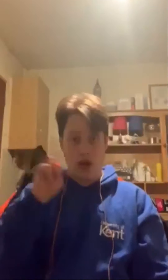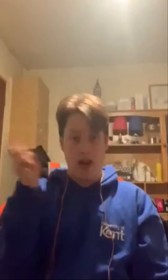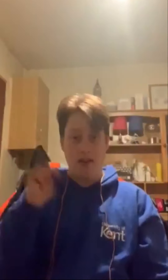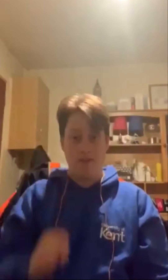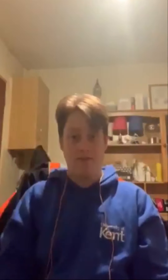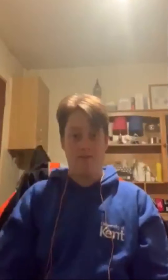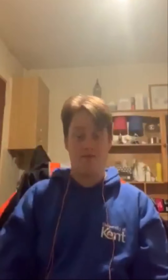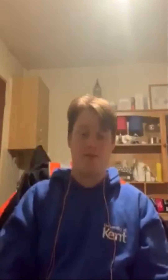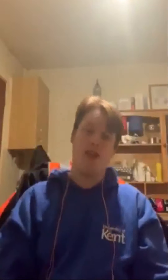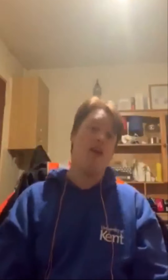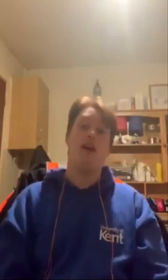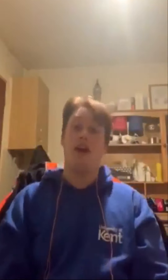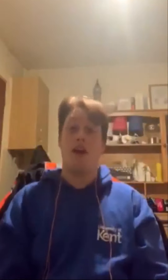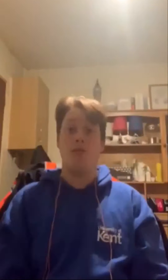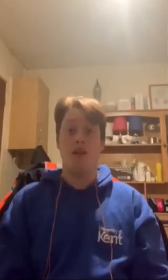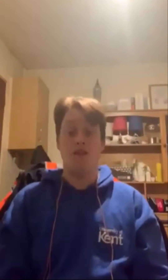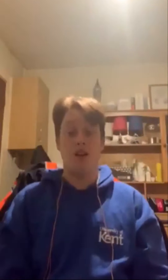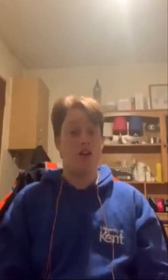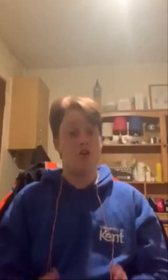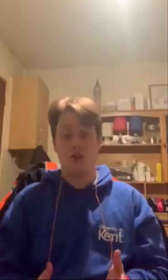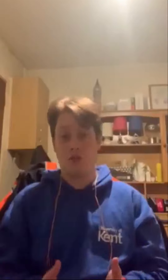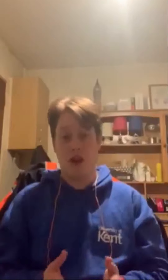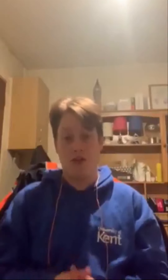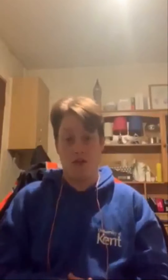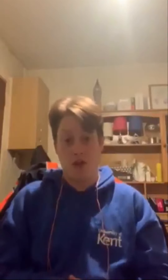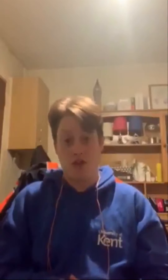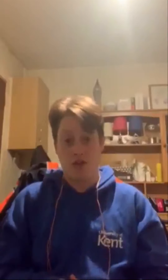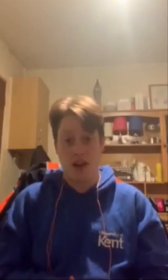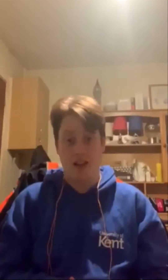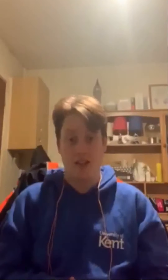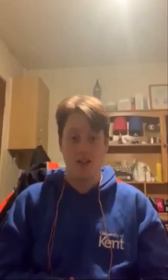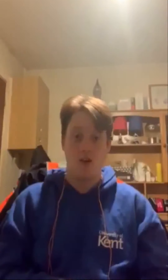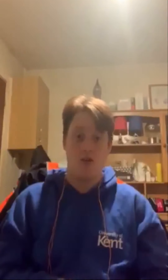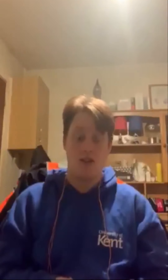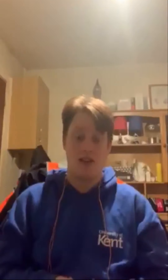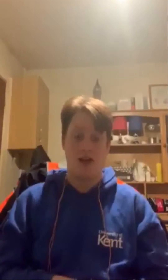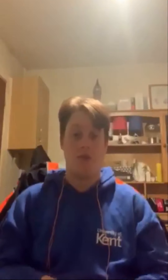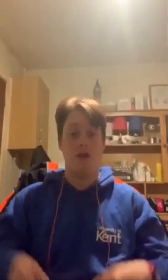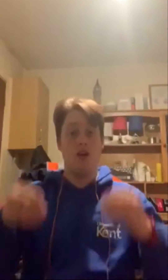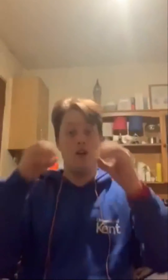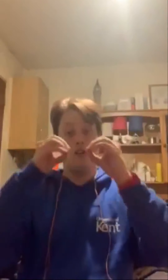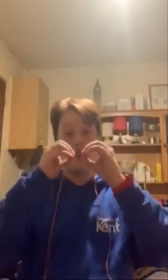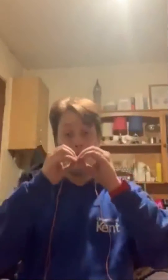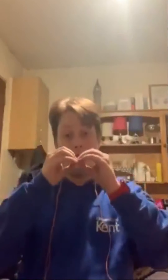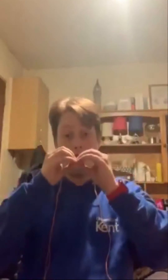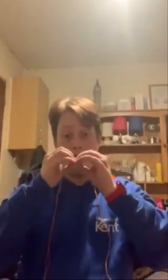Venezuela. And Bolivia, you just spell out the first three letters of its name. So